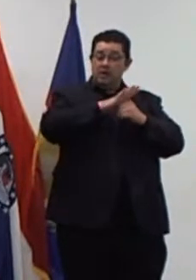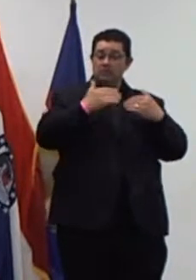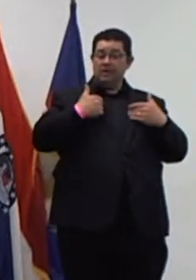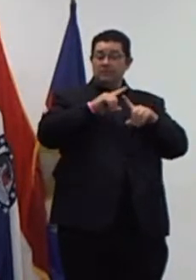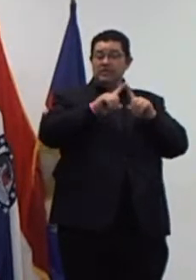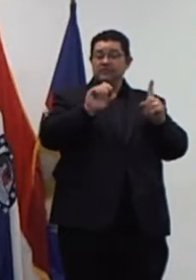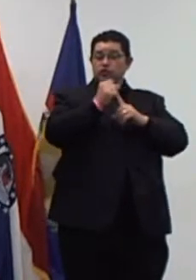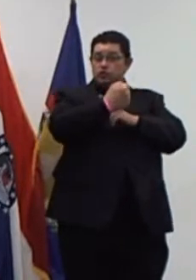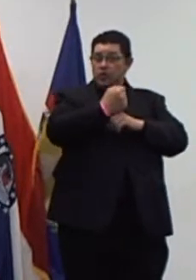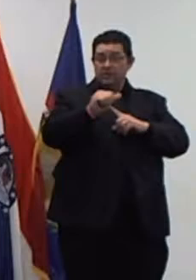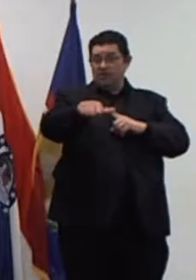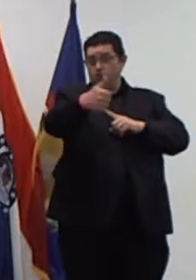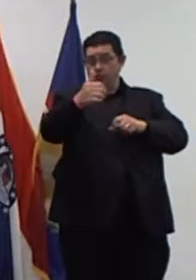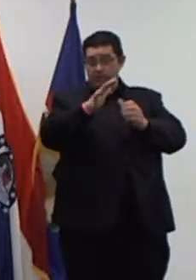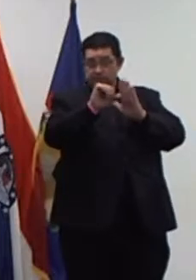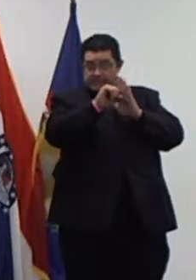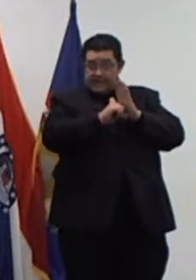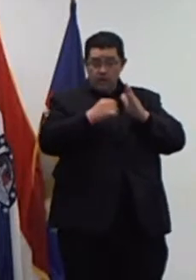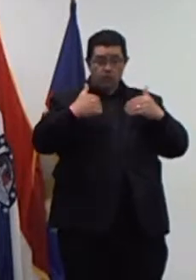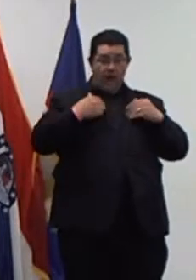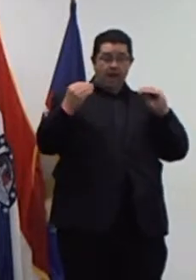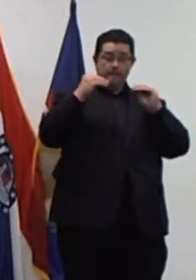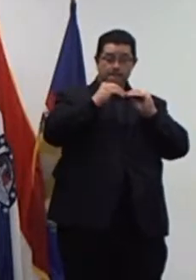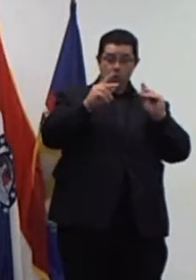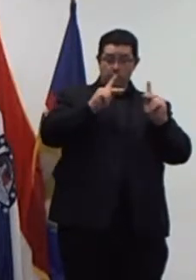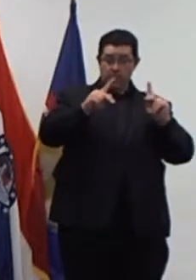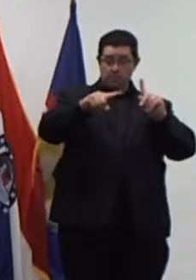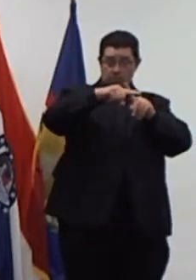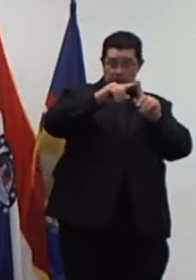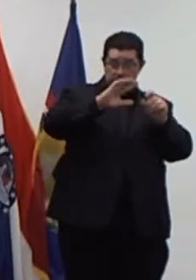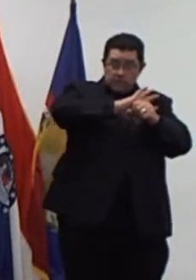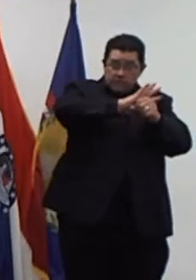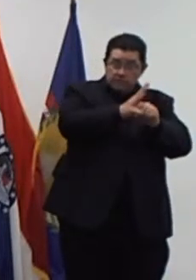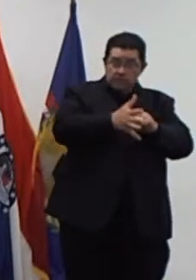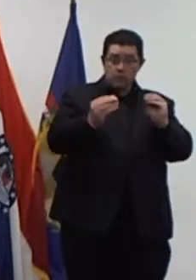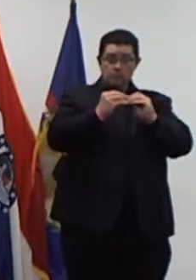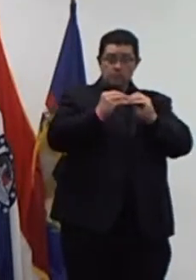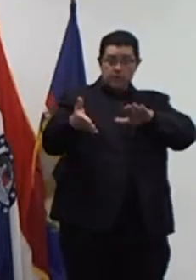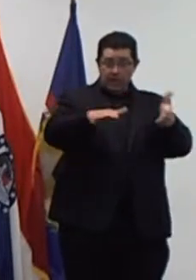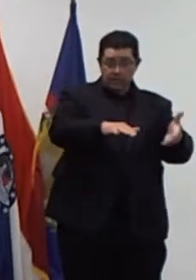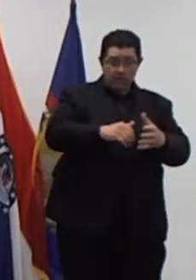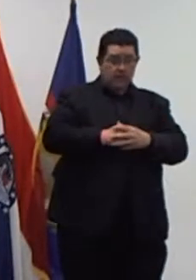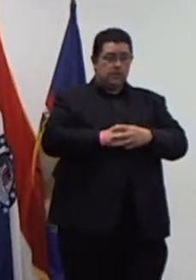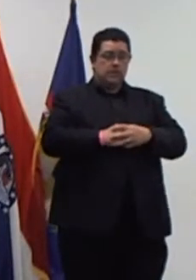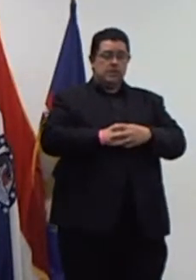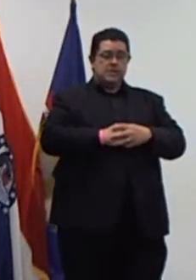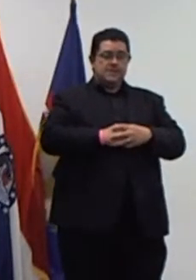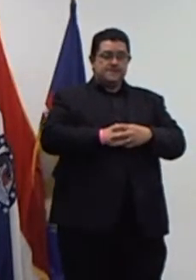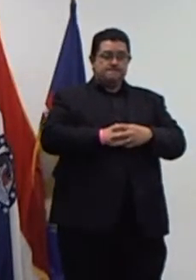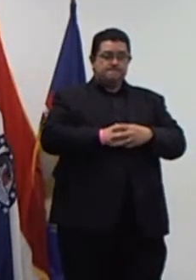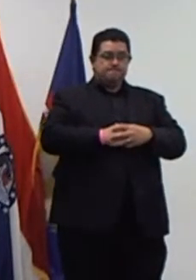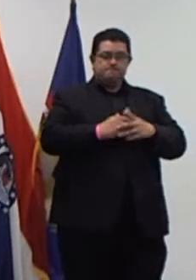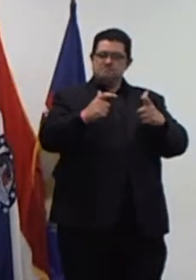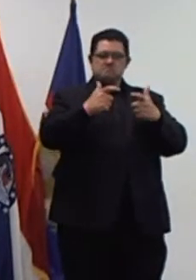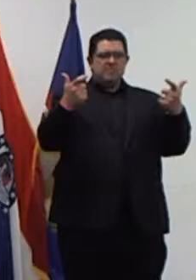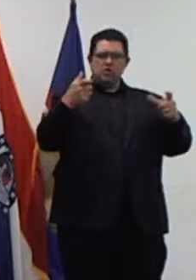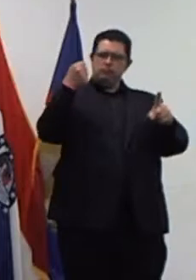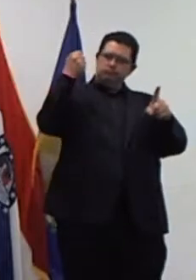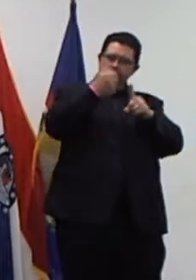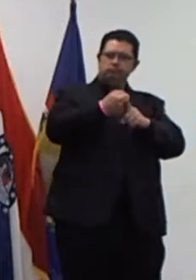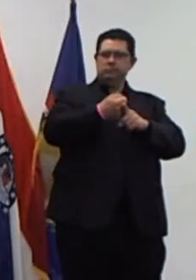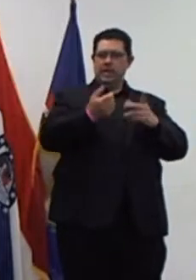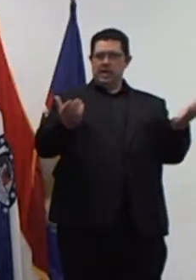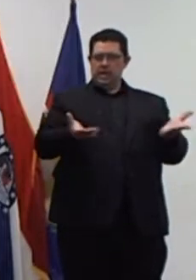have more cases, we know we have more deaths, and we know we have just a bigger impact. We have